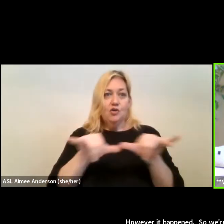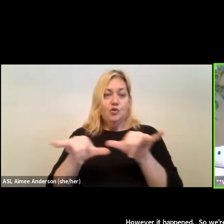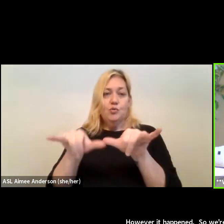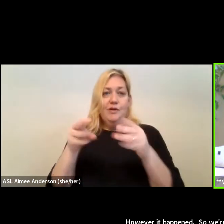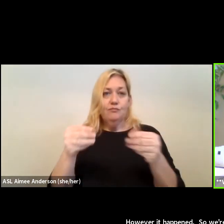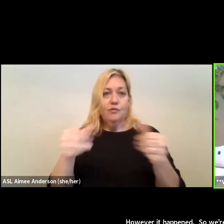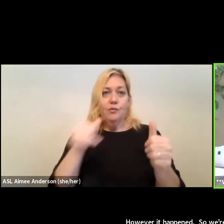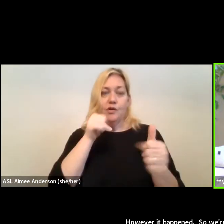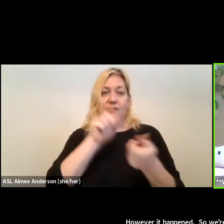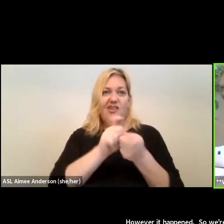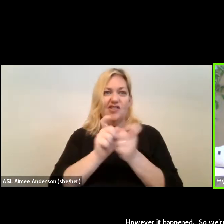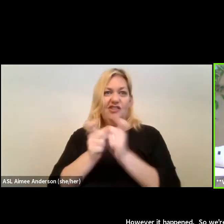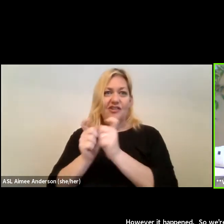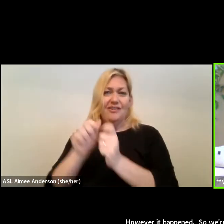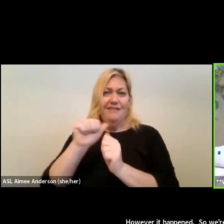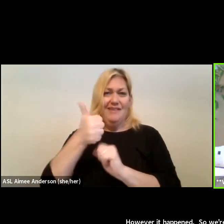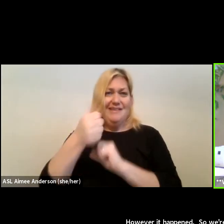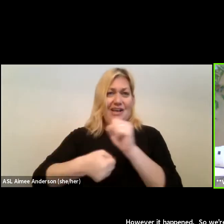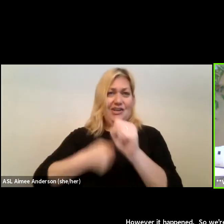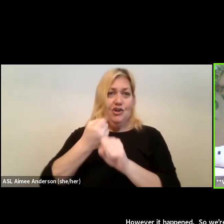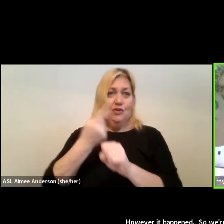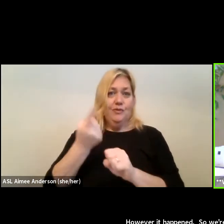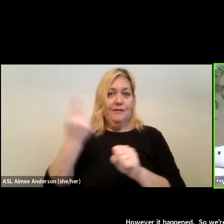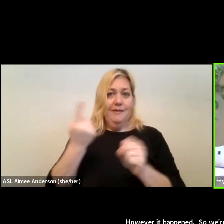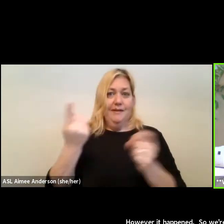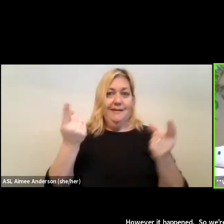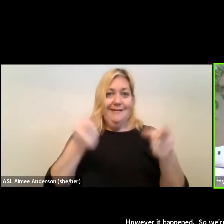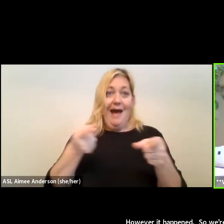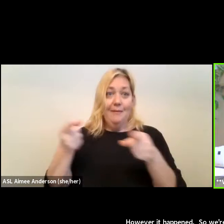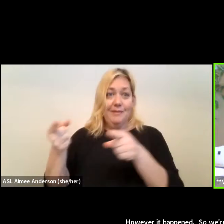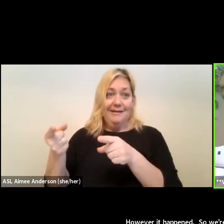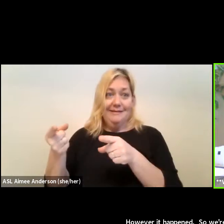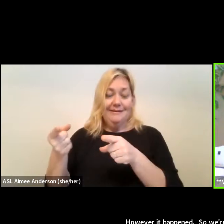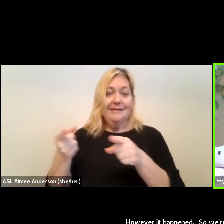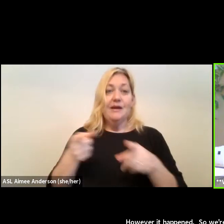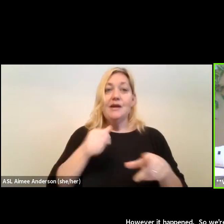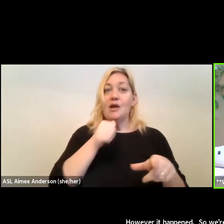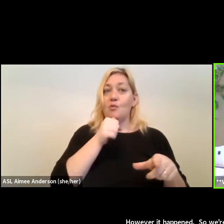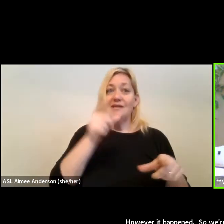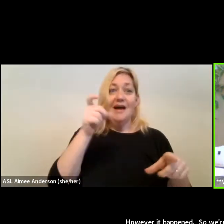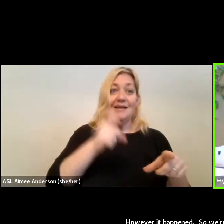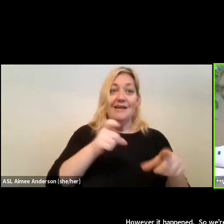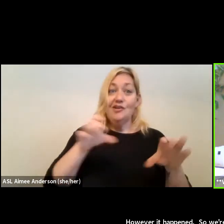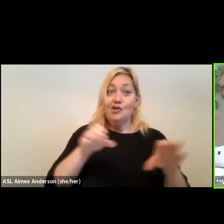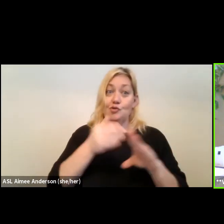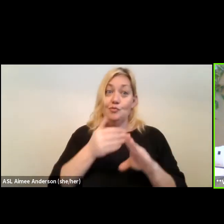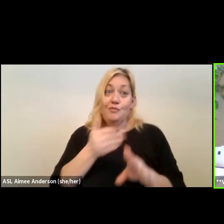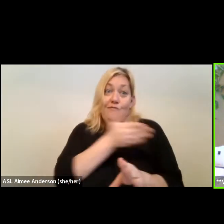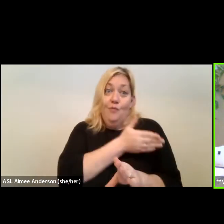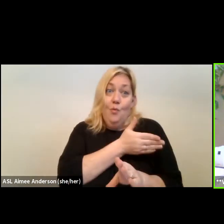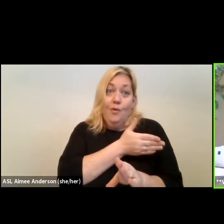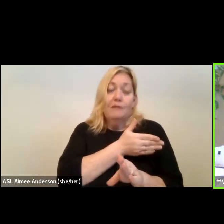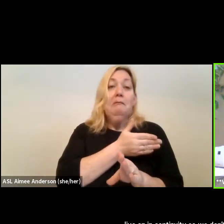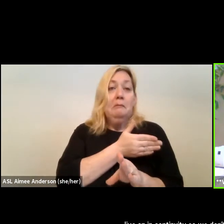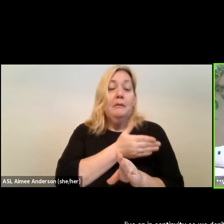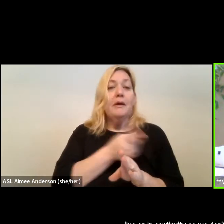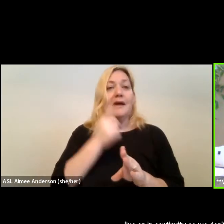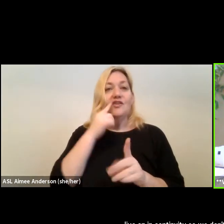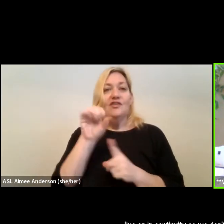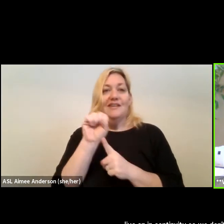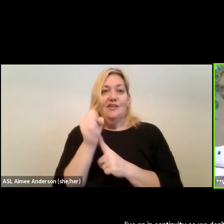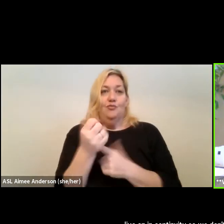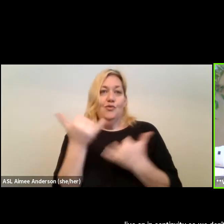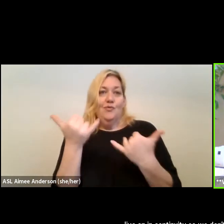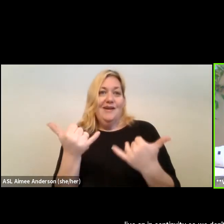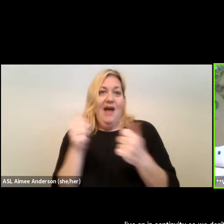10 years when something like this happens. It wasn't necessary to do that before. It's just the circumstance